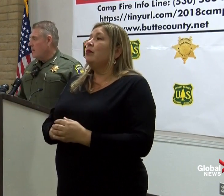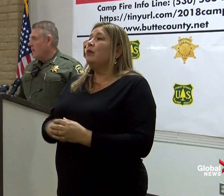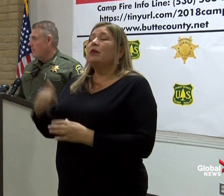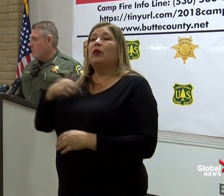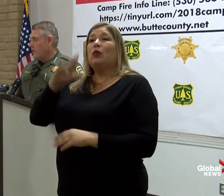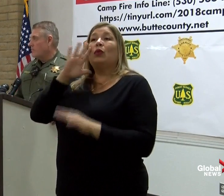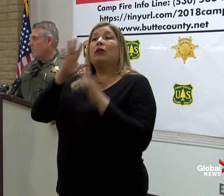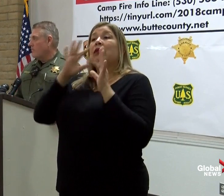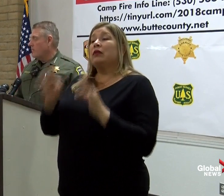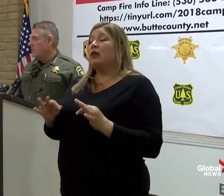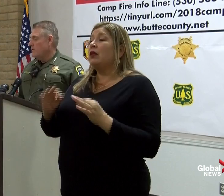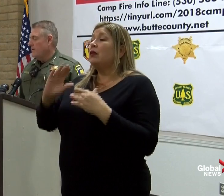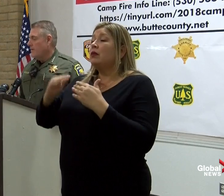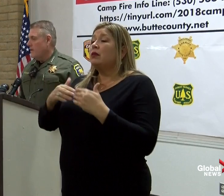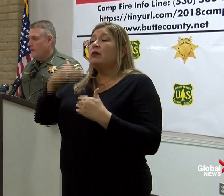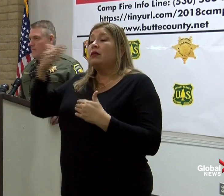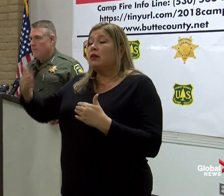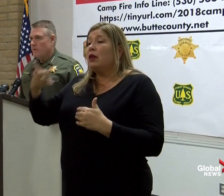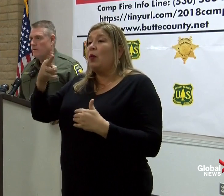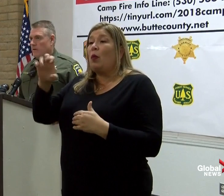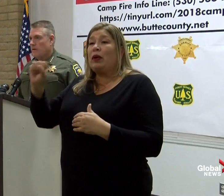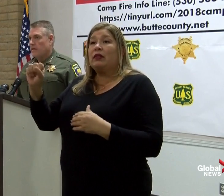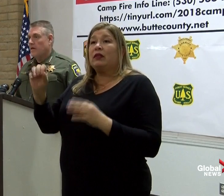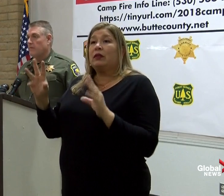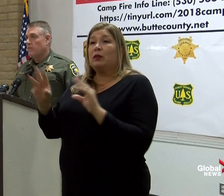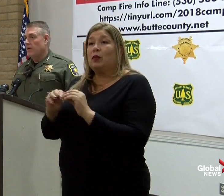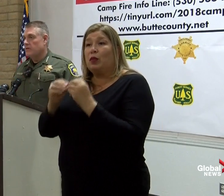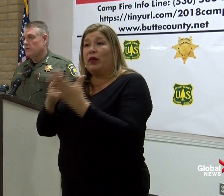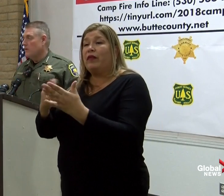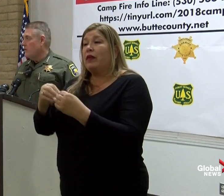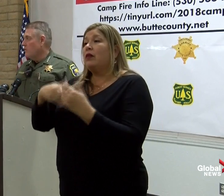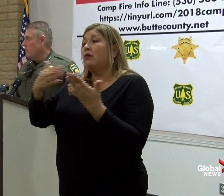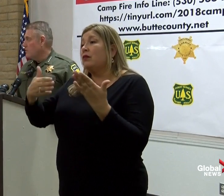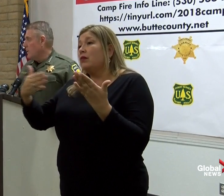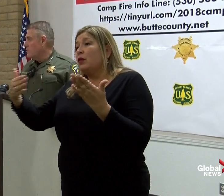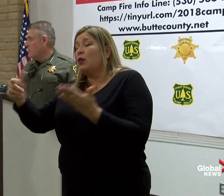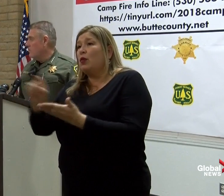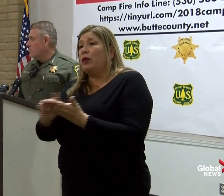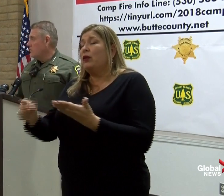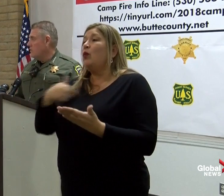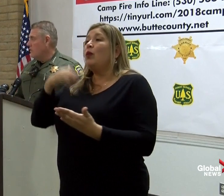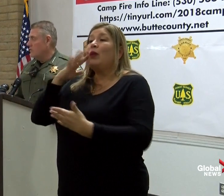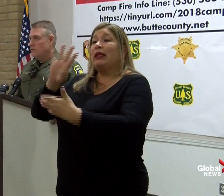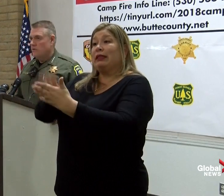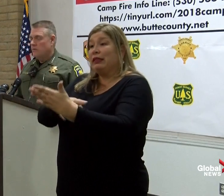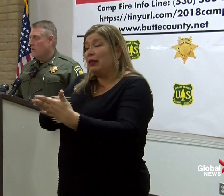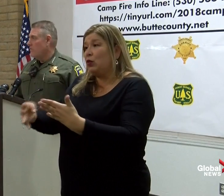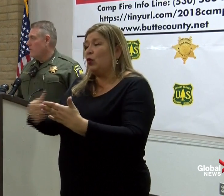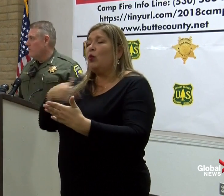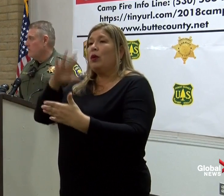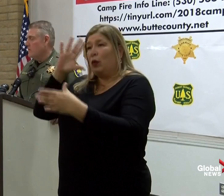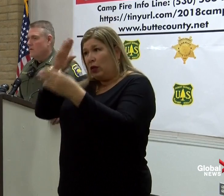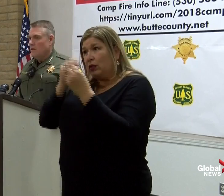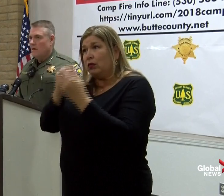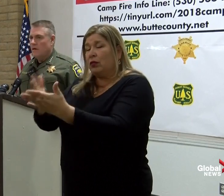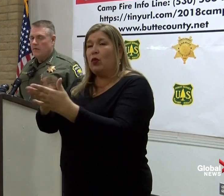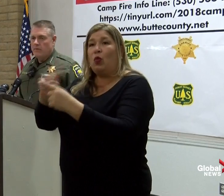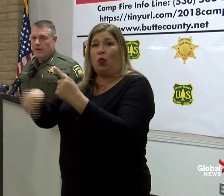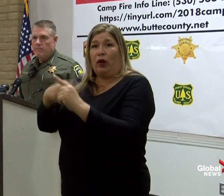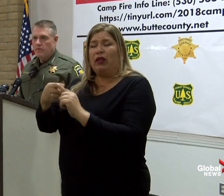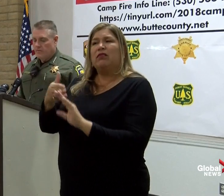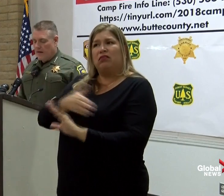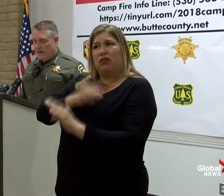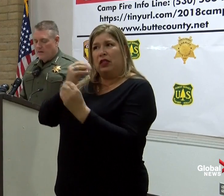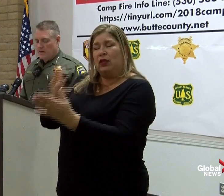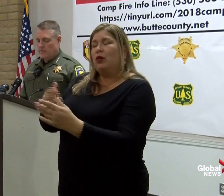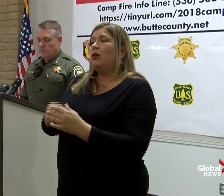decide on having press briefings in the coming weeks. We'll schedule those, we'll notice you of those, and we